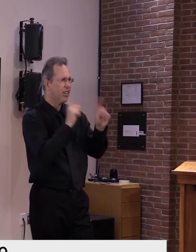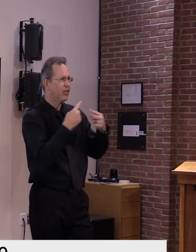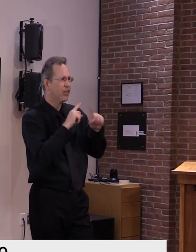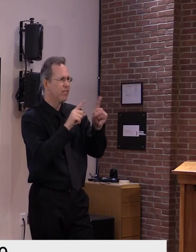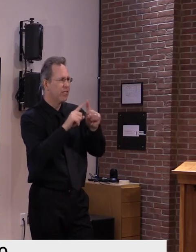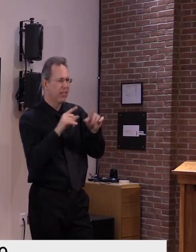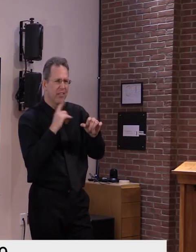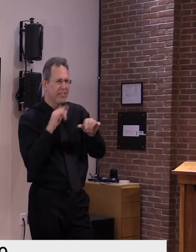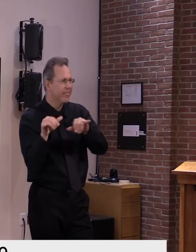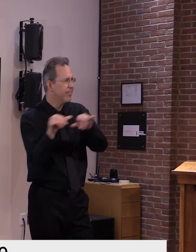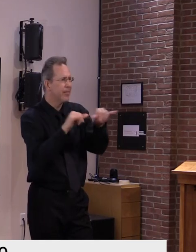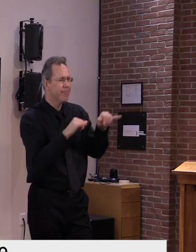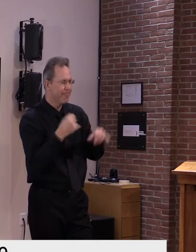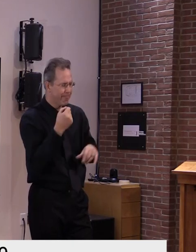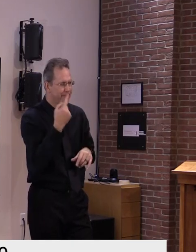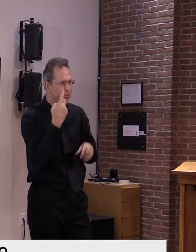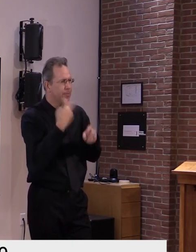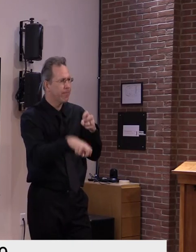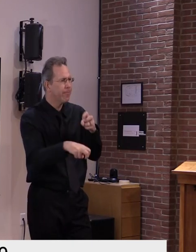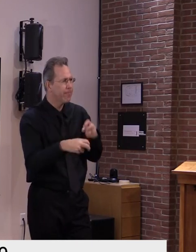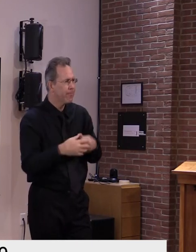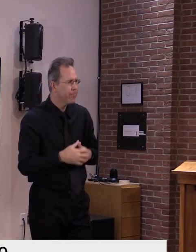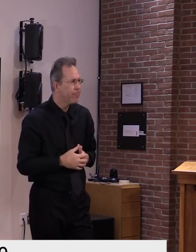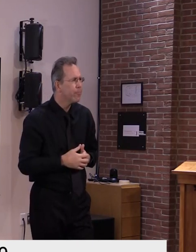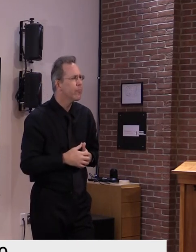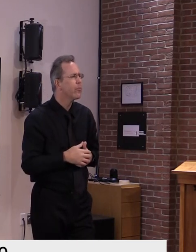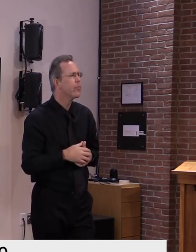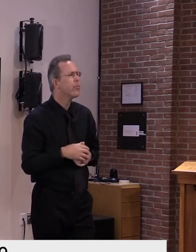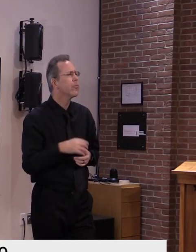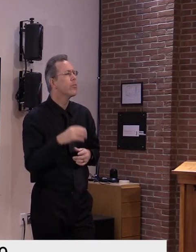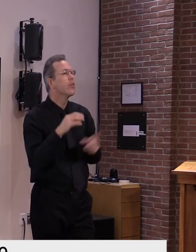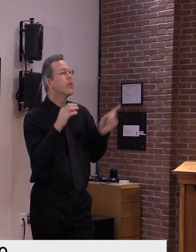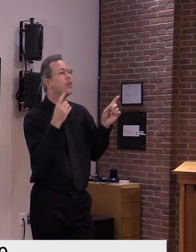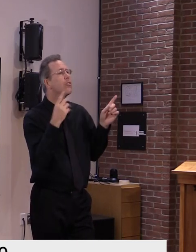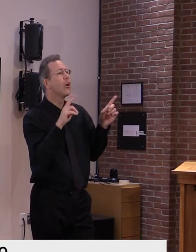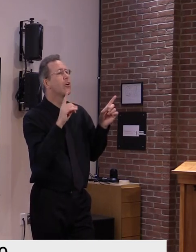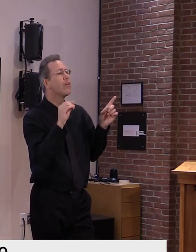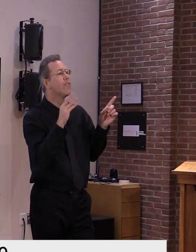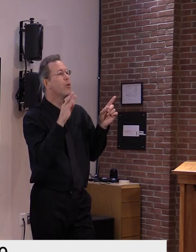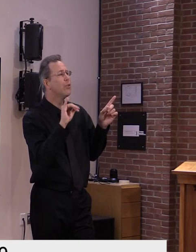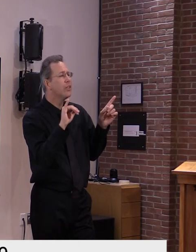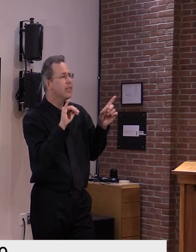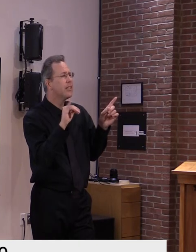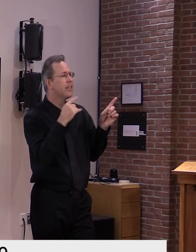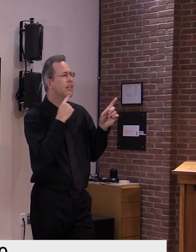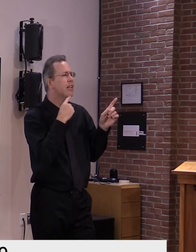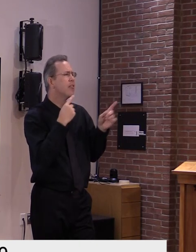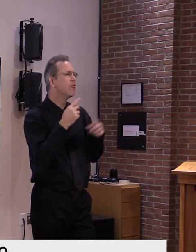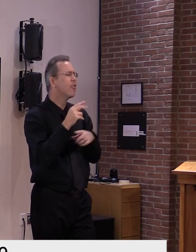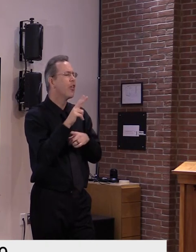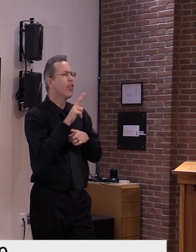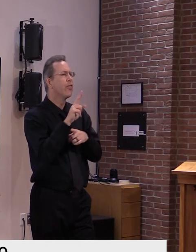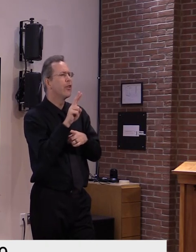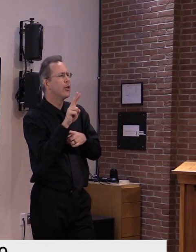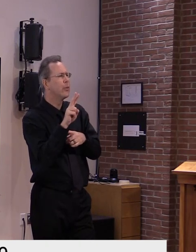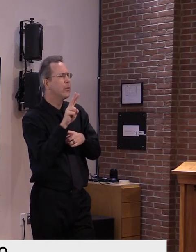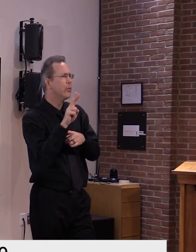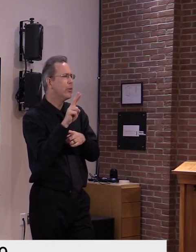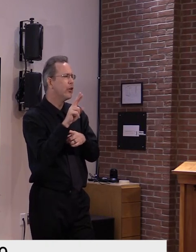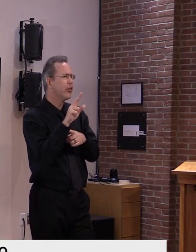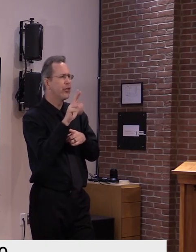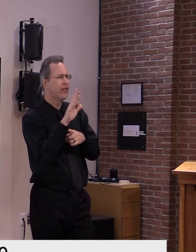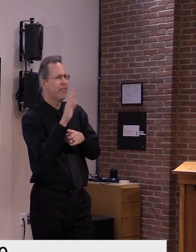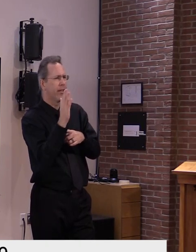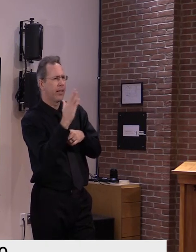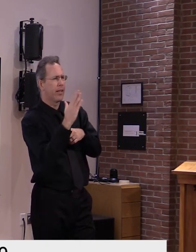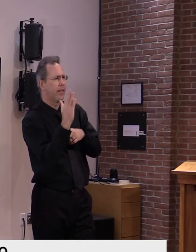Fauci cut it off at 30. I think it was in the low to mid 30s. But still, what